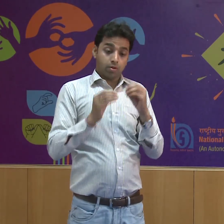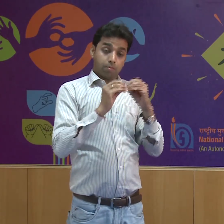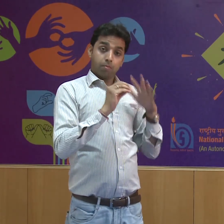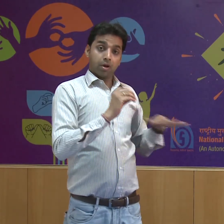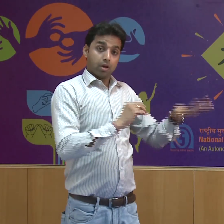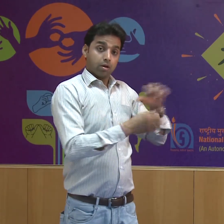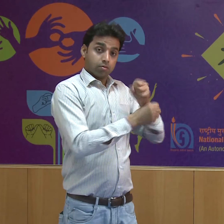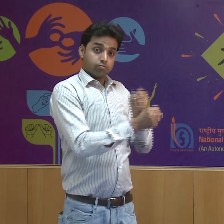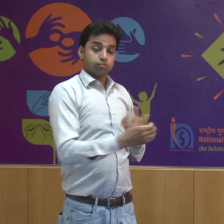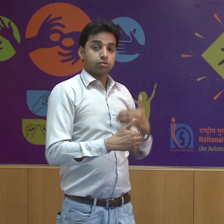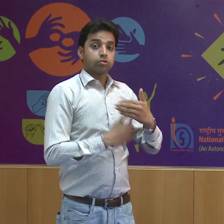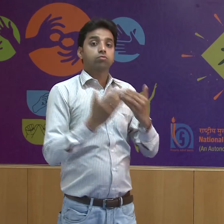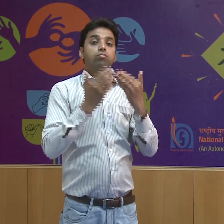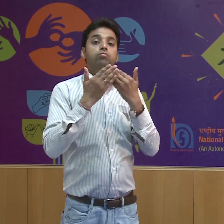of education.